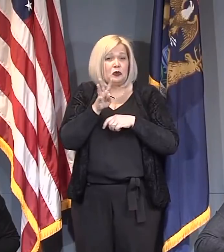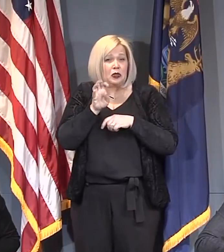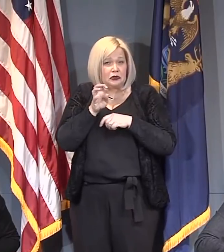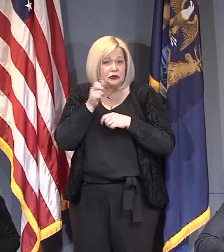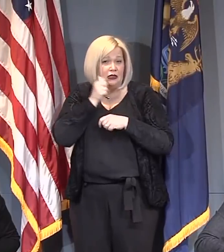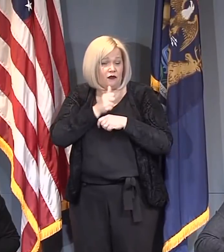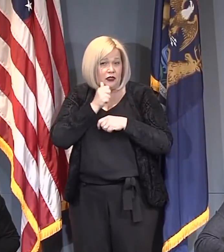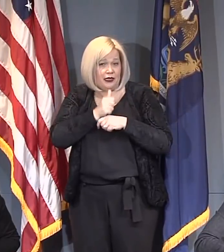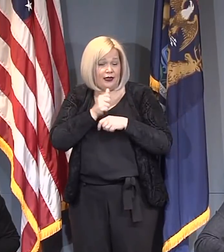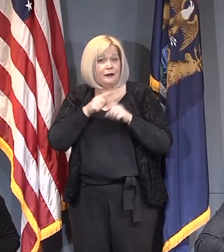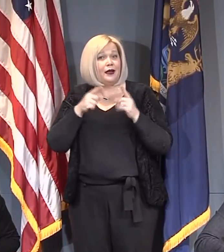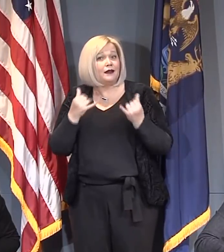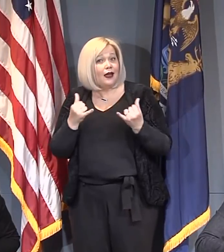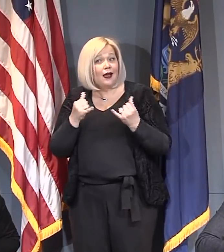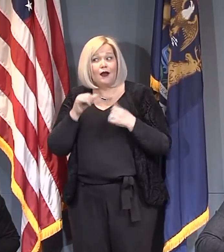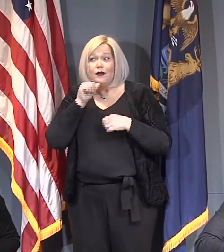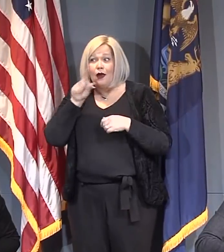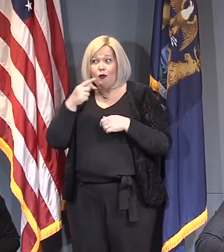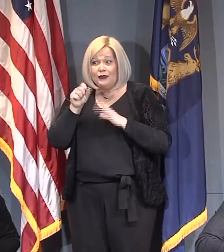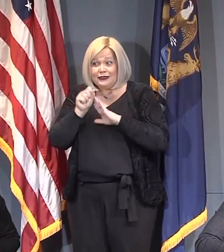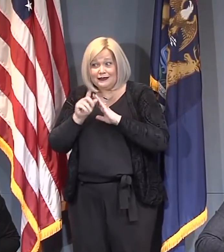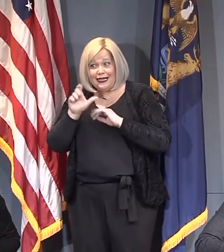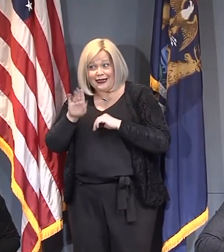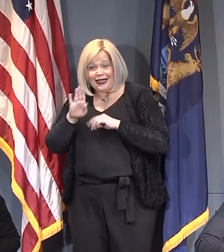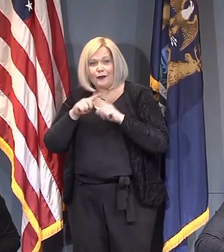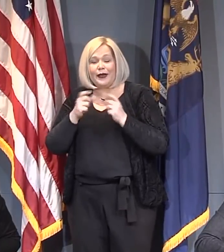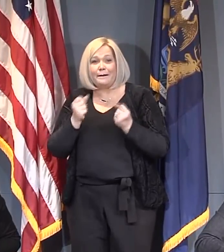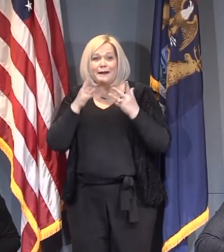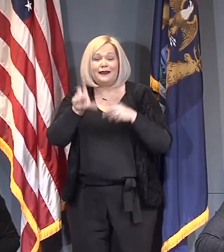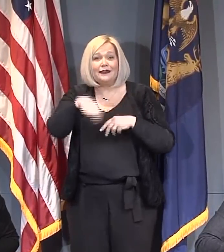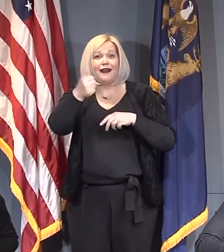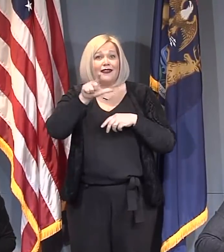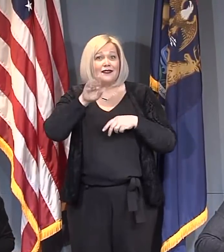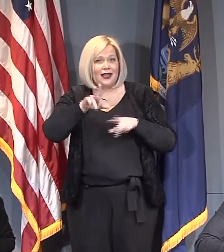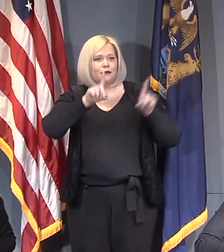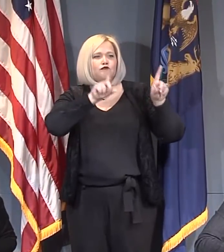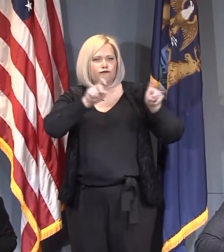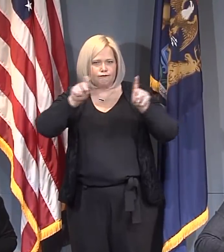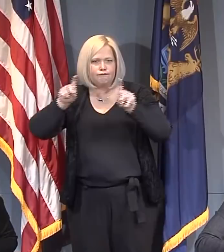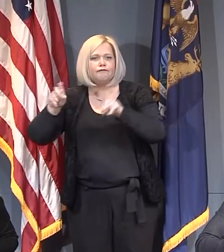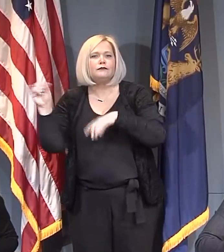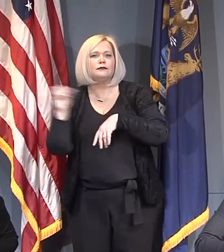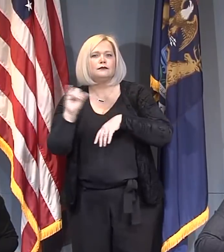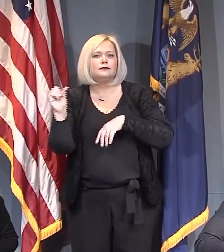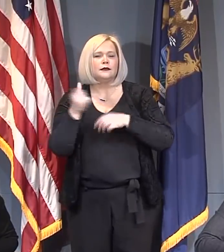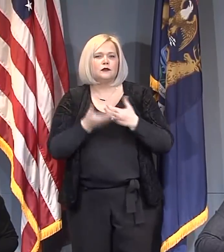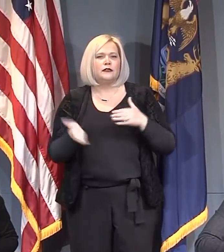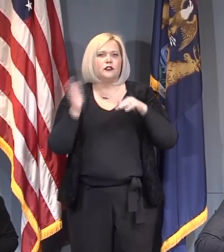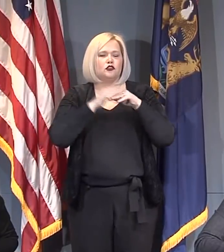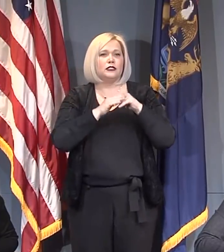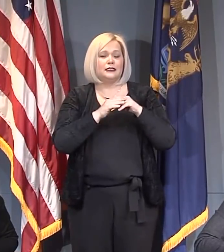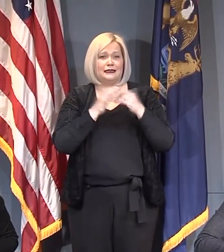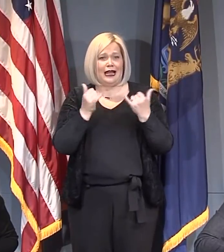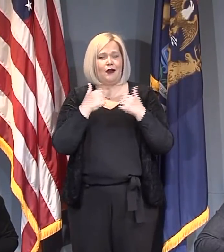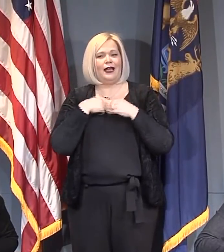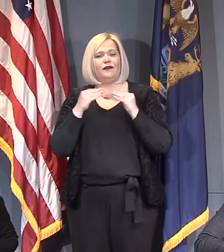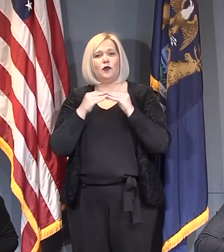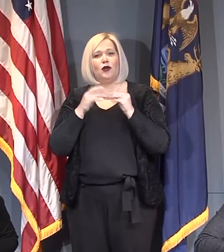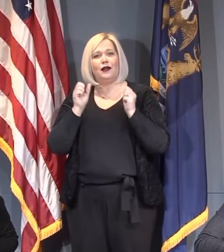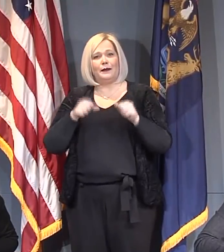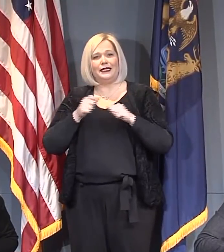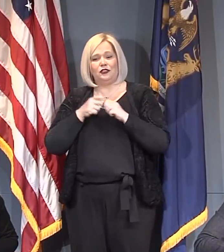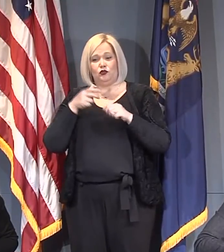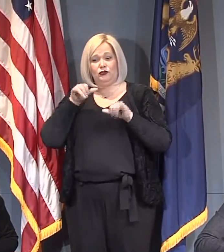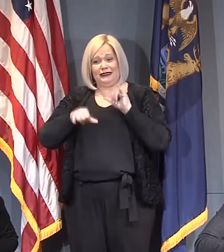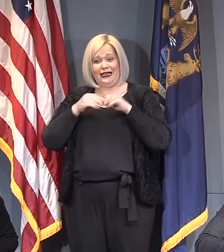now not only our state lab, but dozens of additional labs in the state are doing the testing, and we've expanded even drive-through testing this